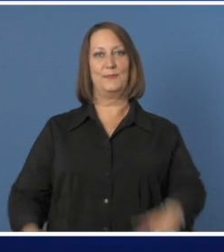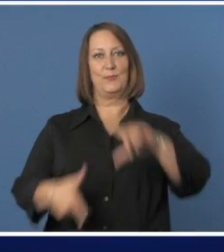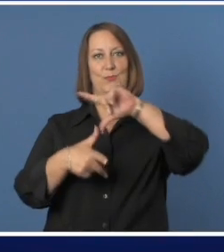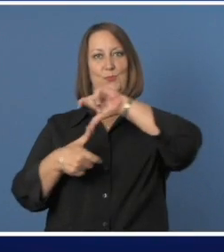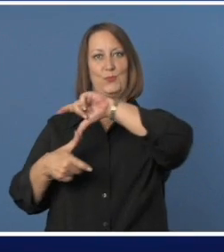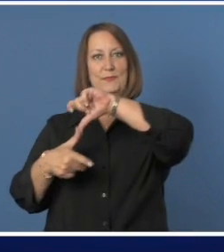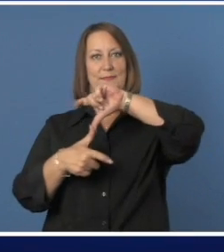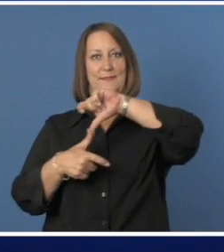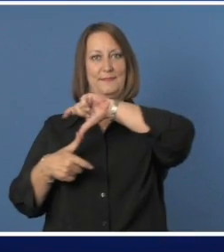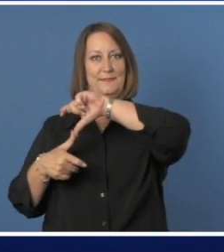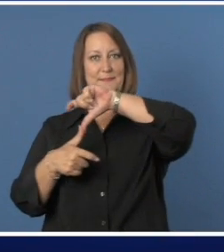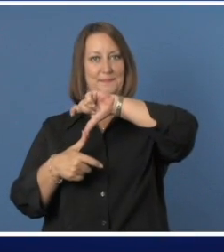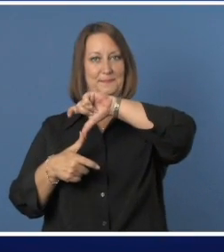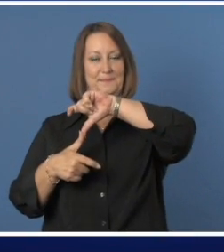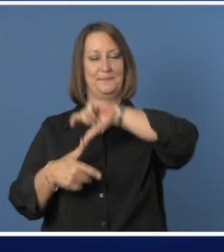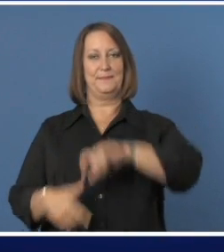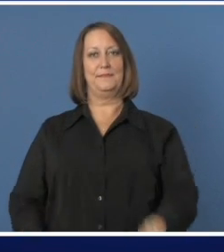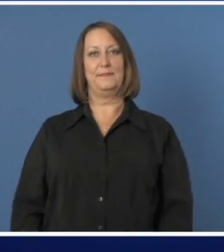tornadoes